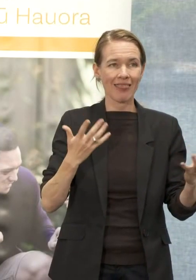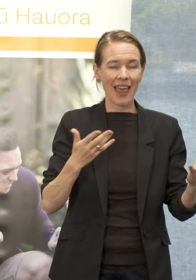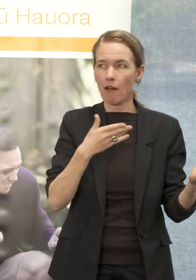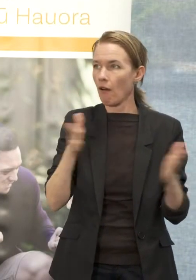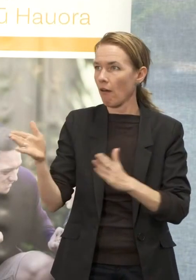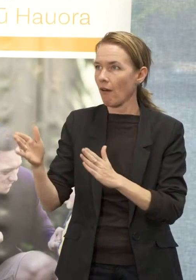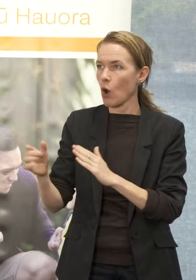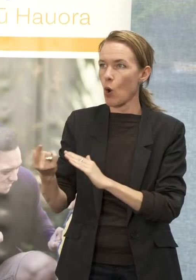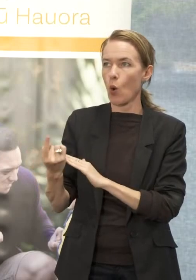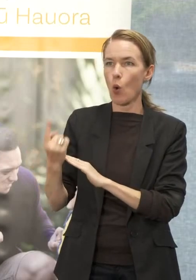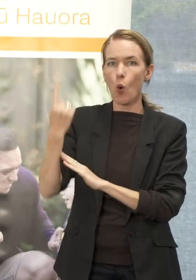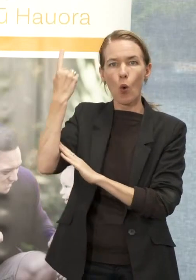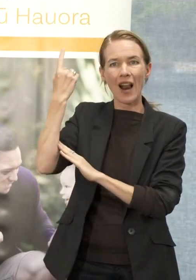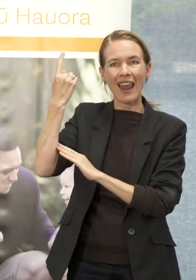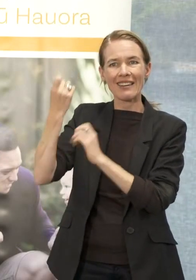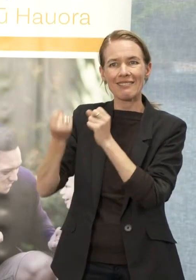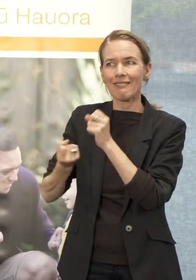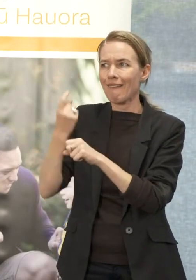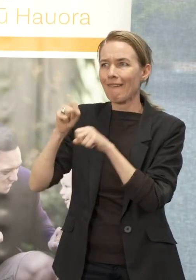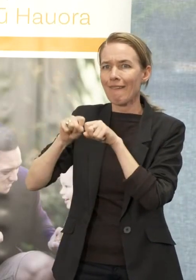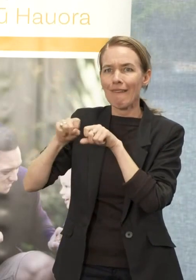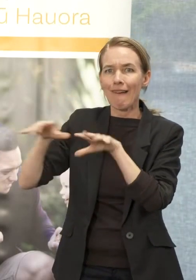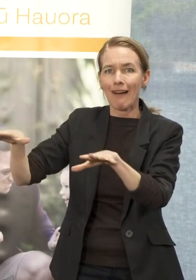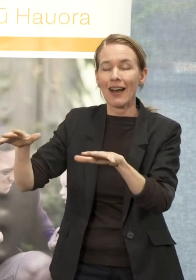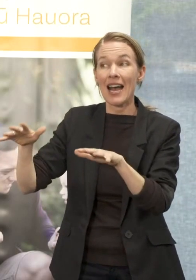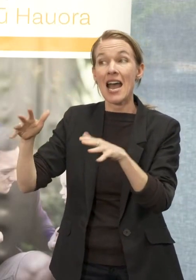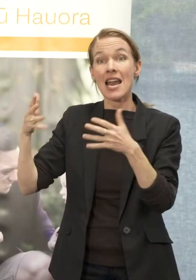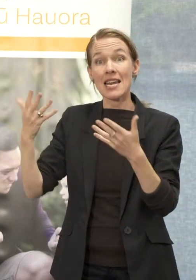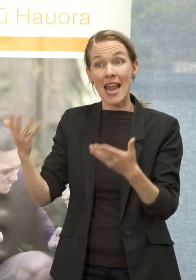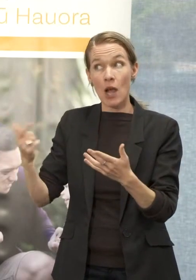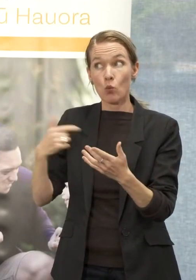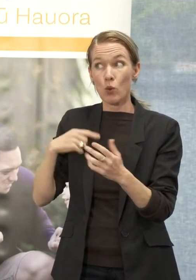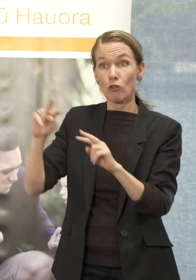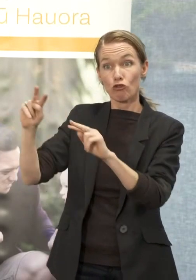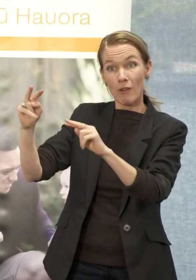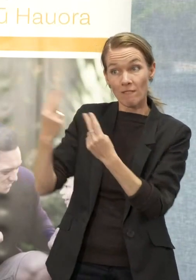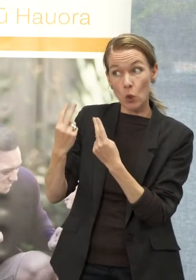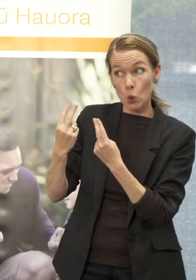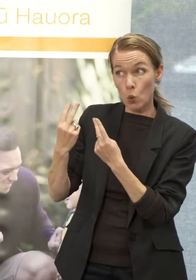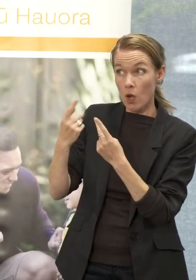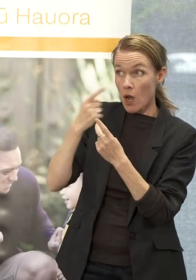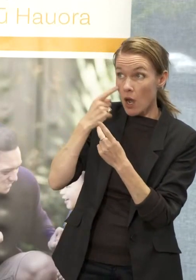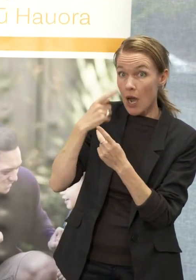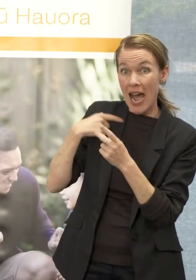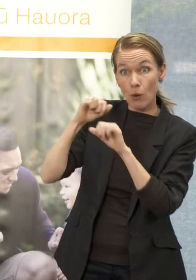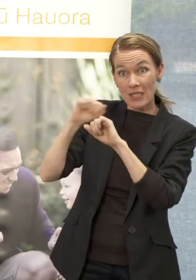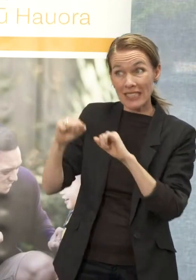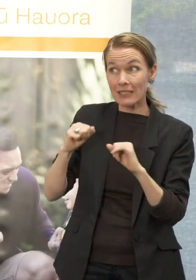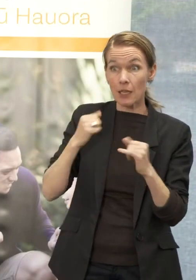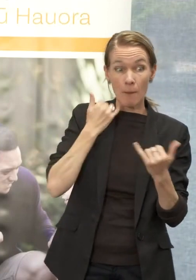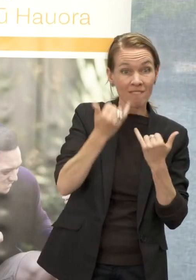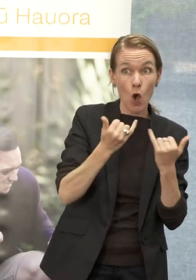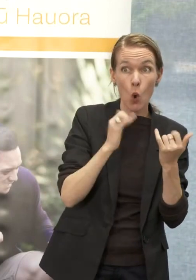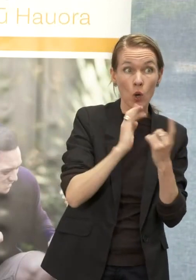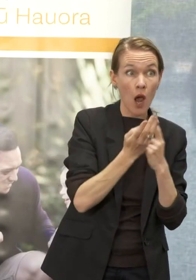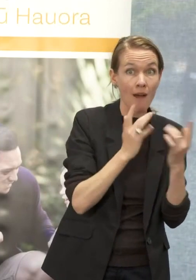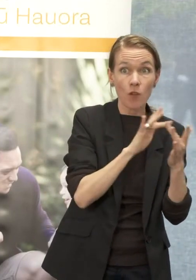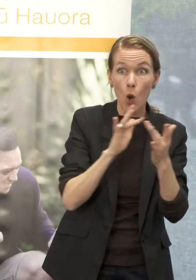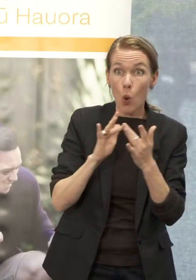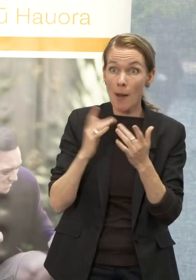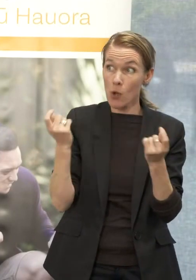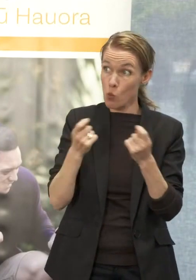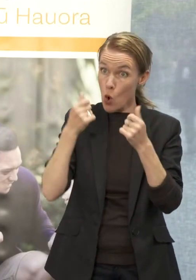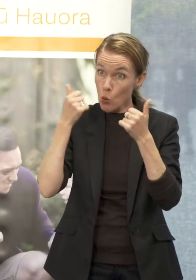now reviewing the response to that. And once we've reviewed the response to that, I think we've seen a lot